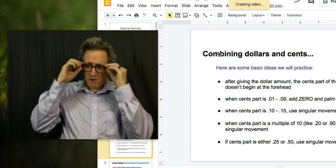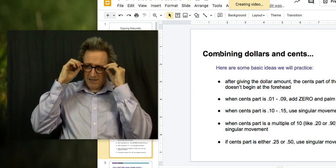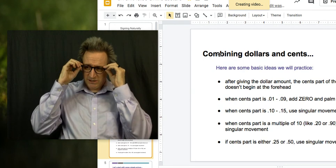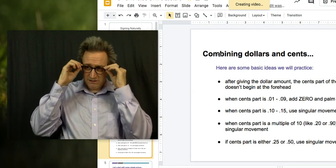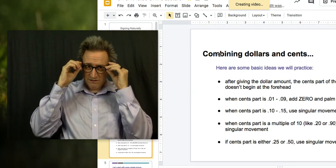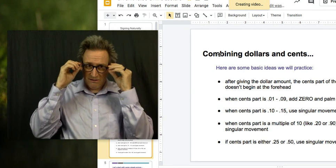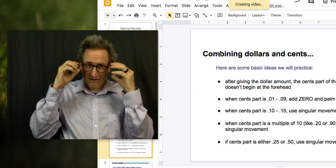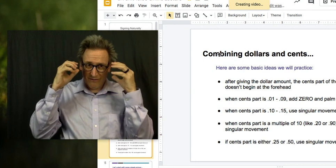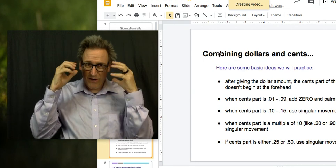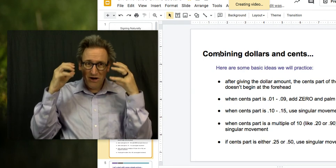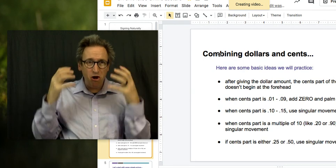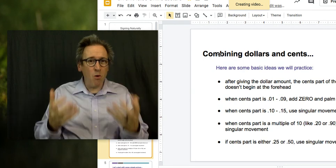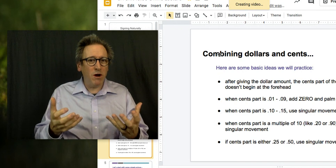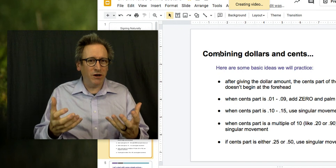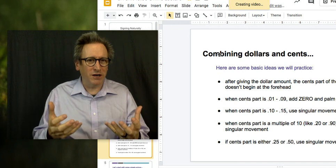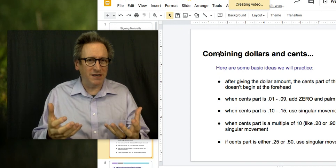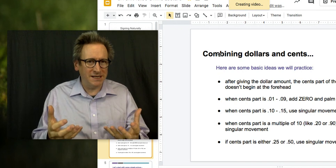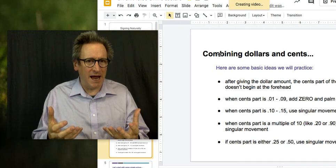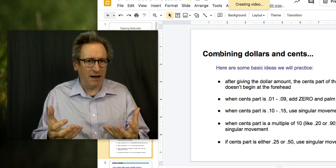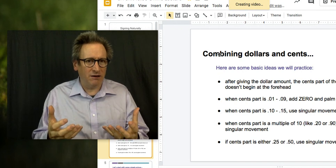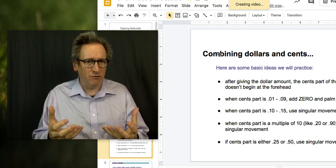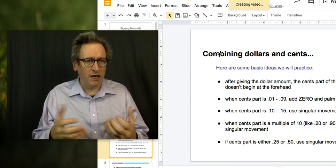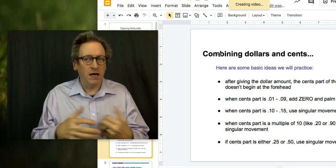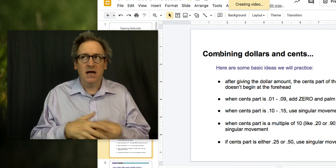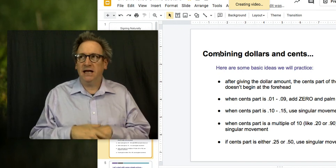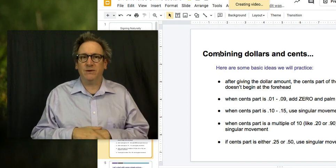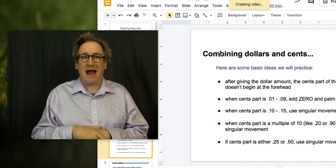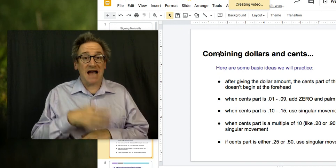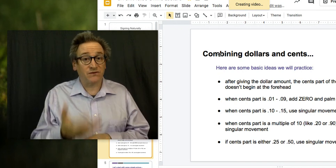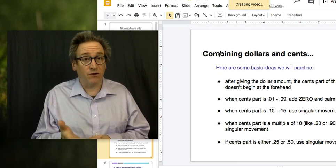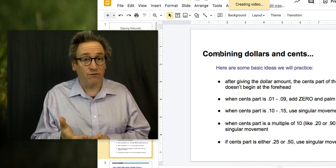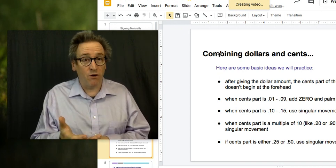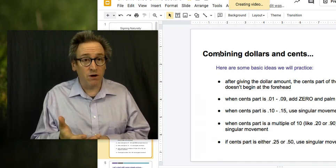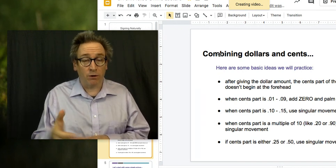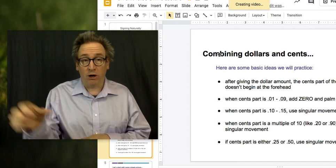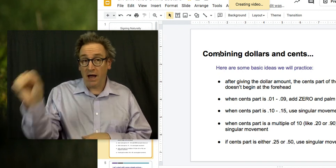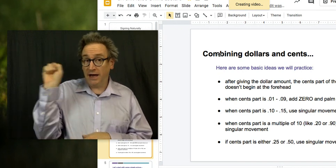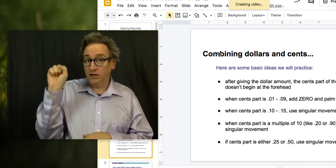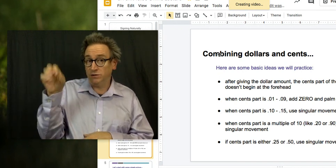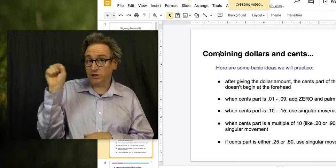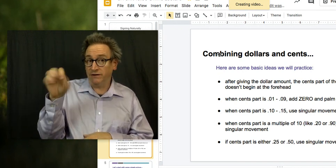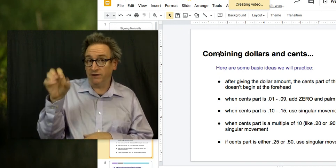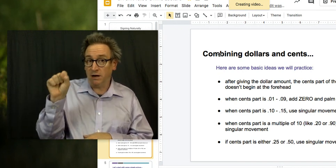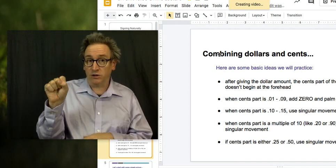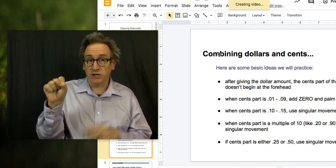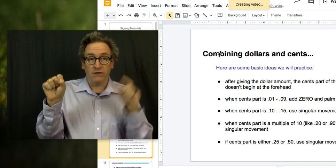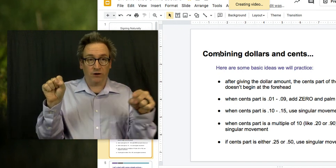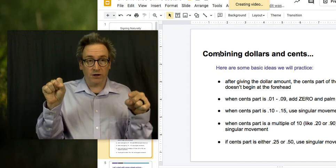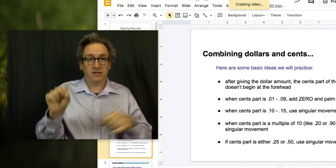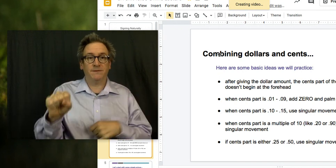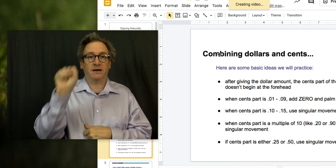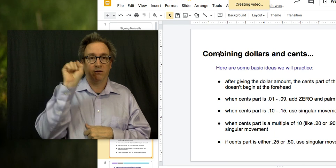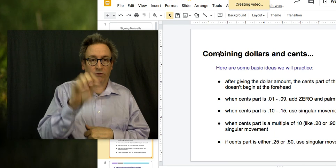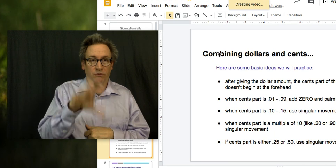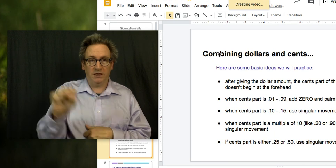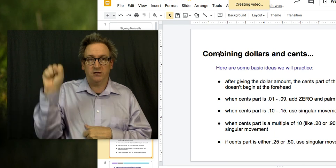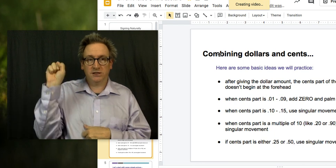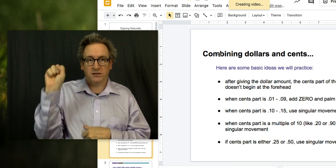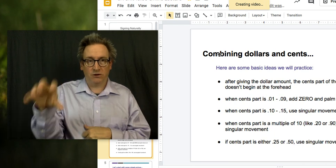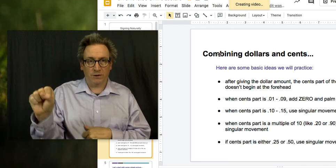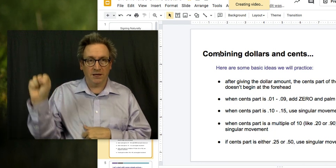clues wise, we know what you're going to say. Right? If someone asks for your phone number and you start giving numbers, they're going to expect